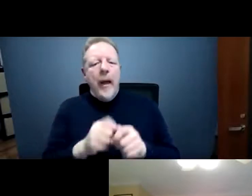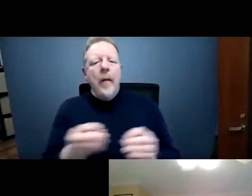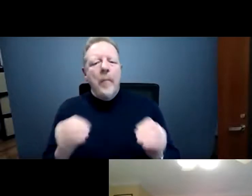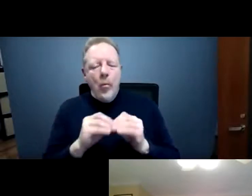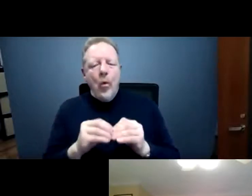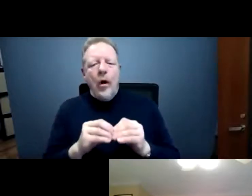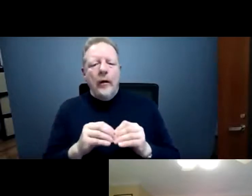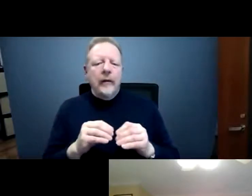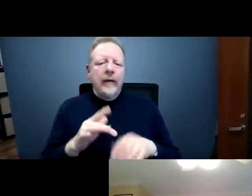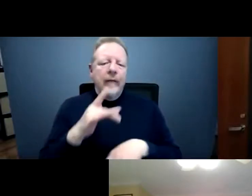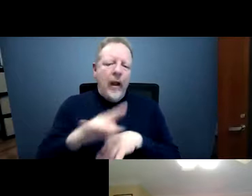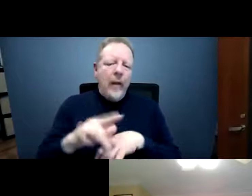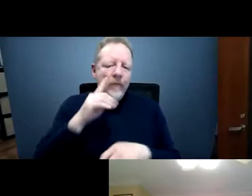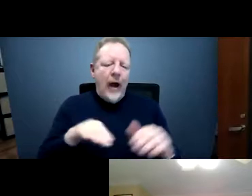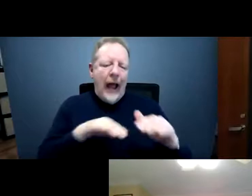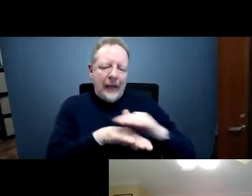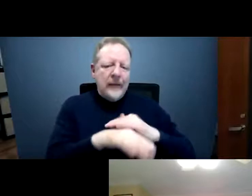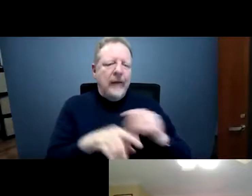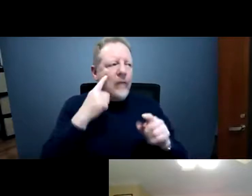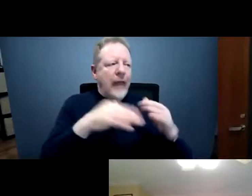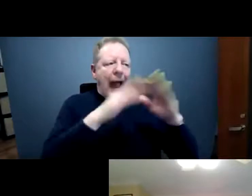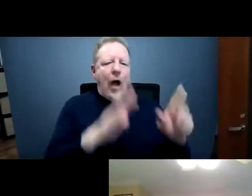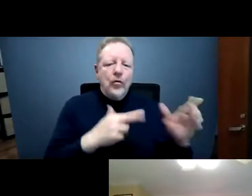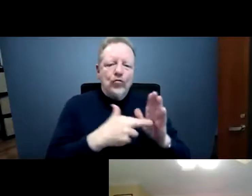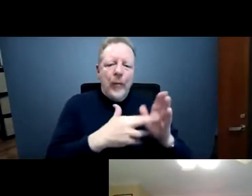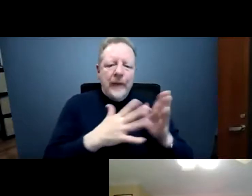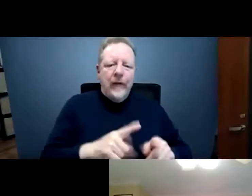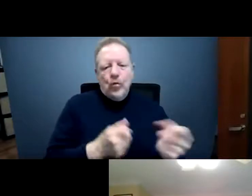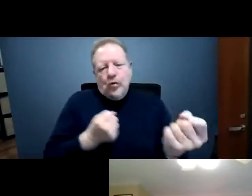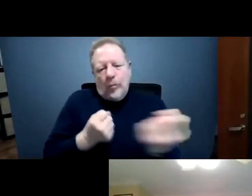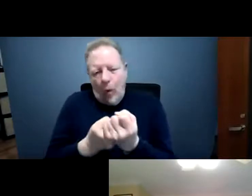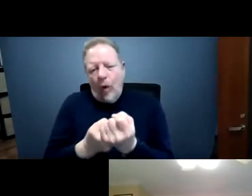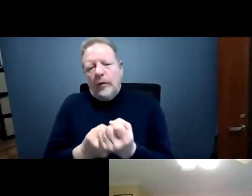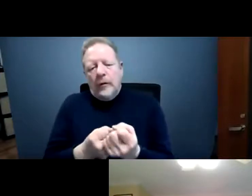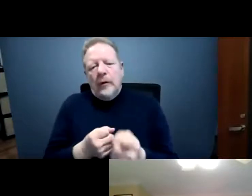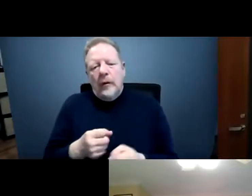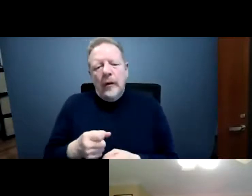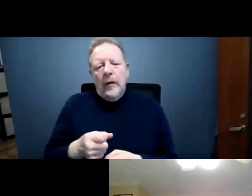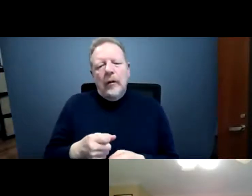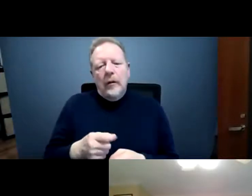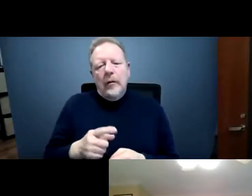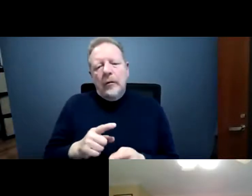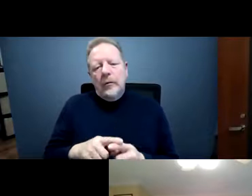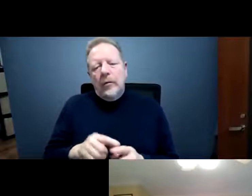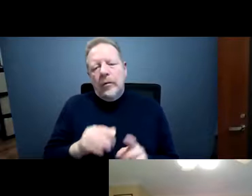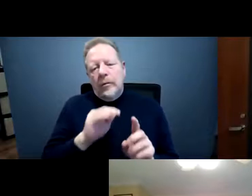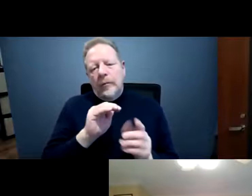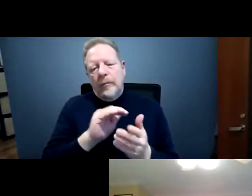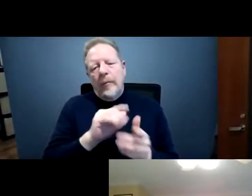and Senate representatives for support to bring it up to the House for a